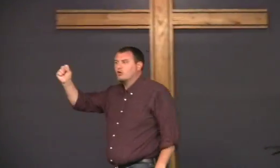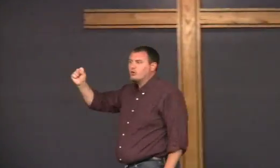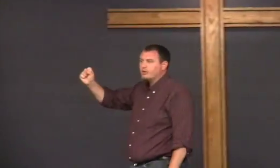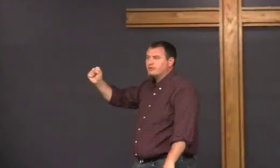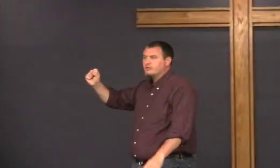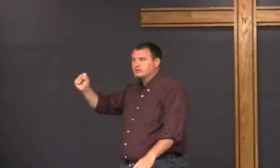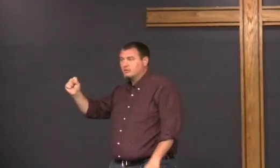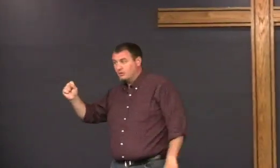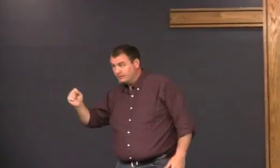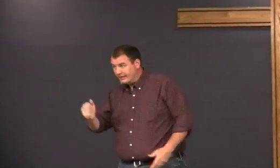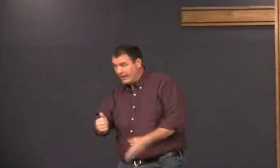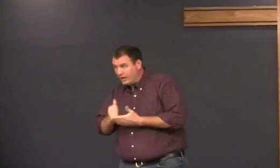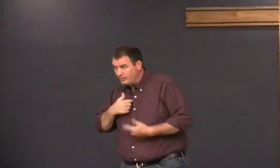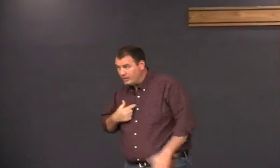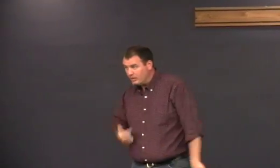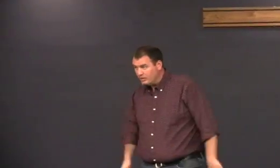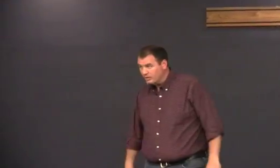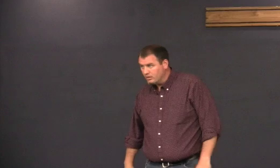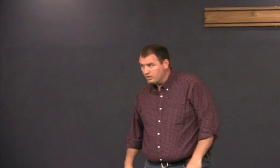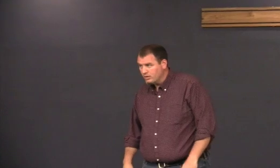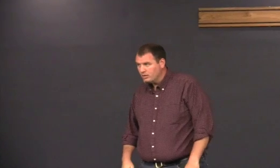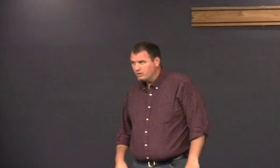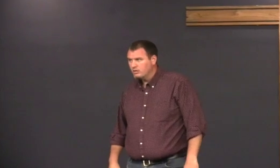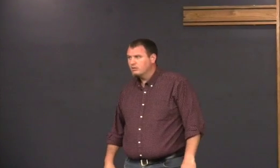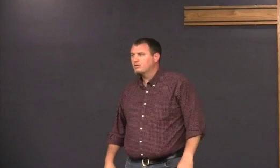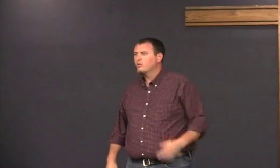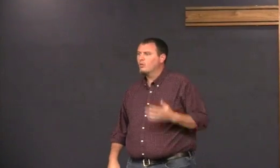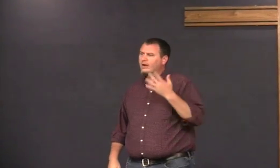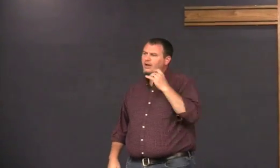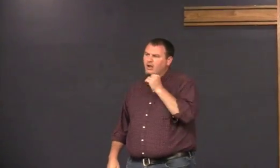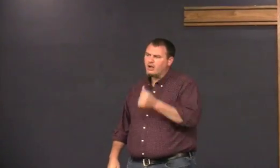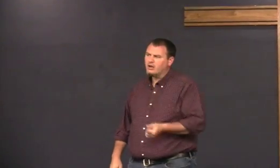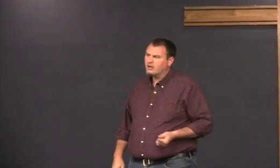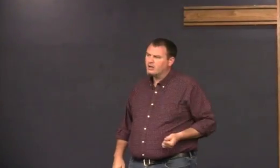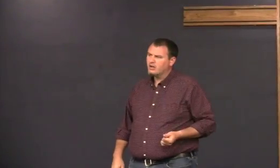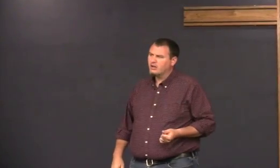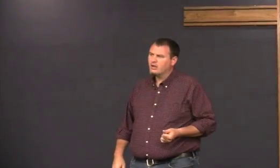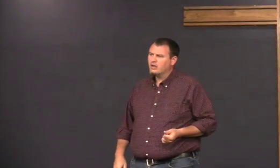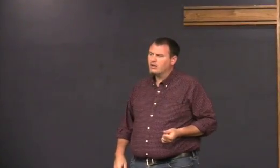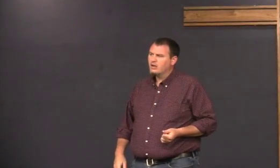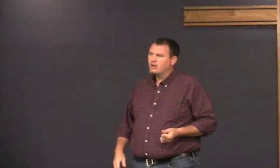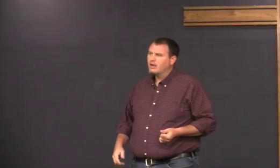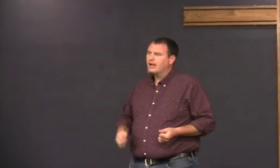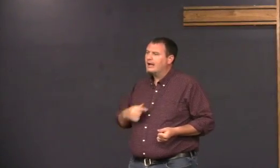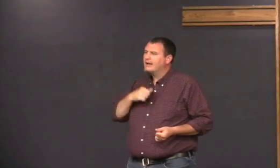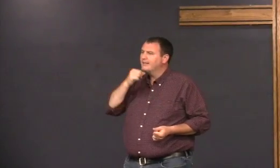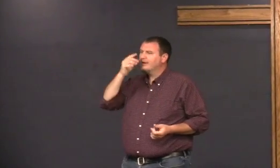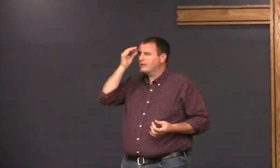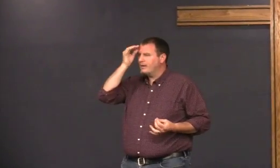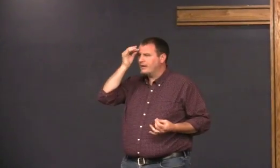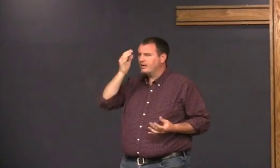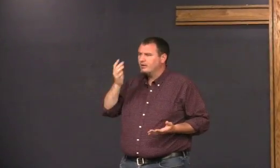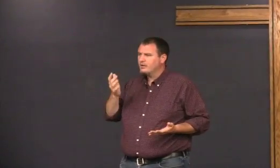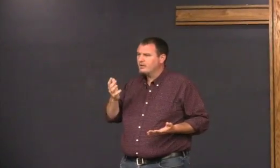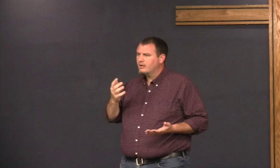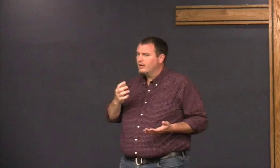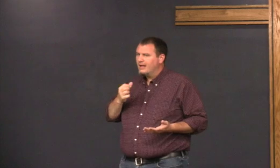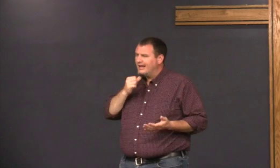Gone. Did it help me? Why not? I didn't think about it. I